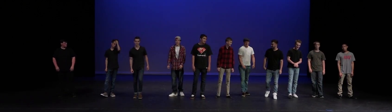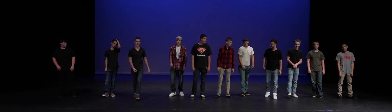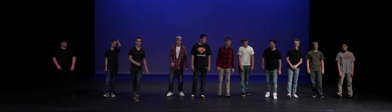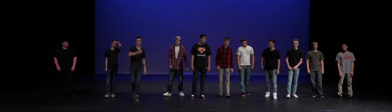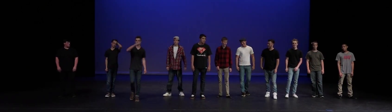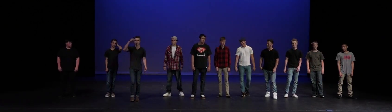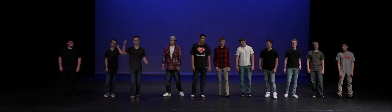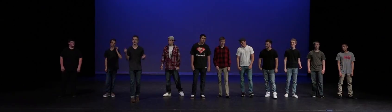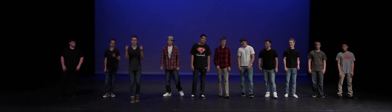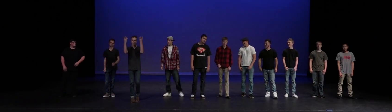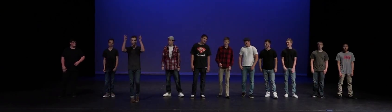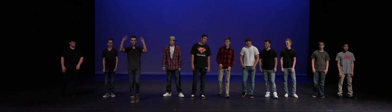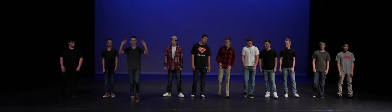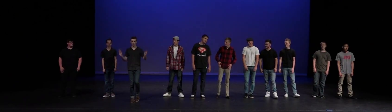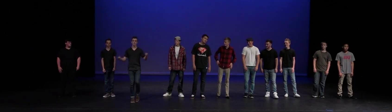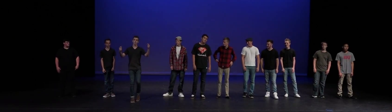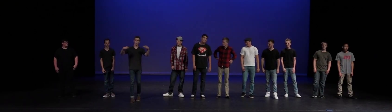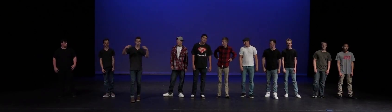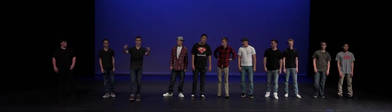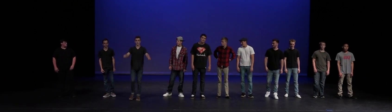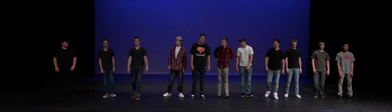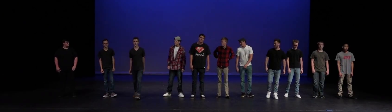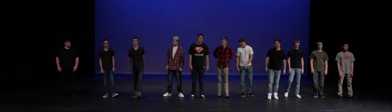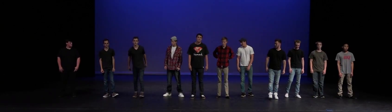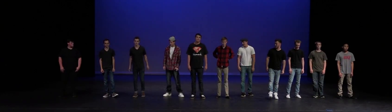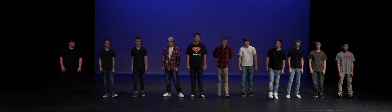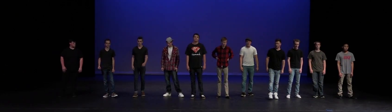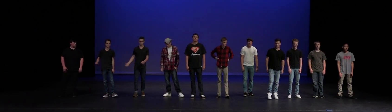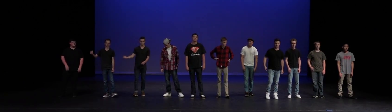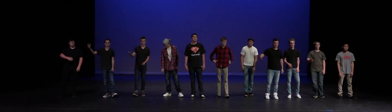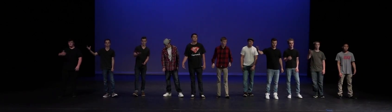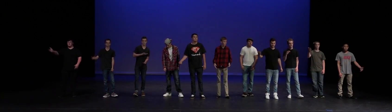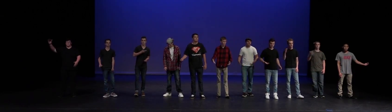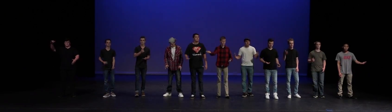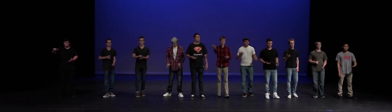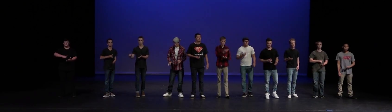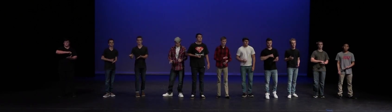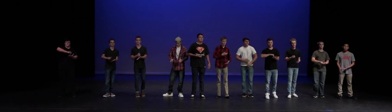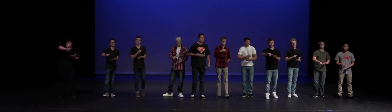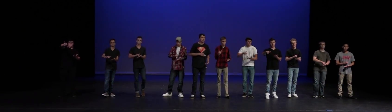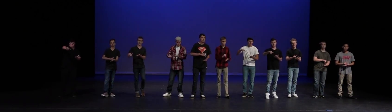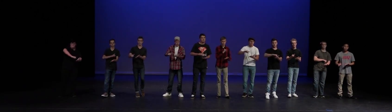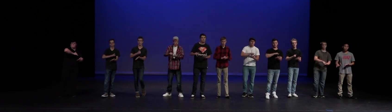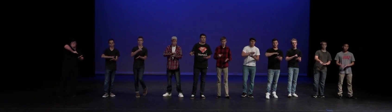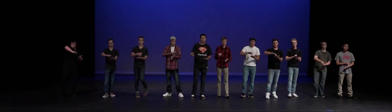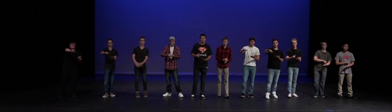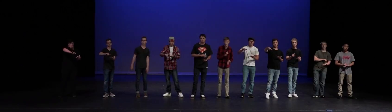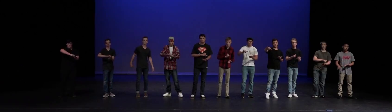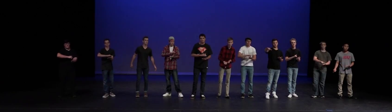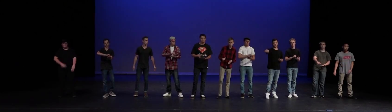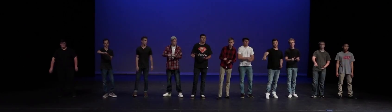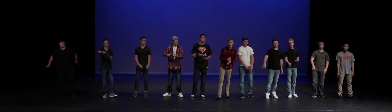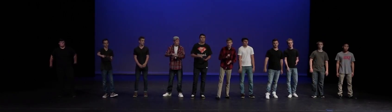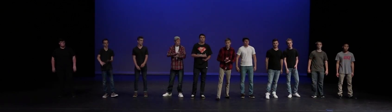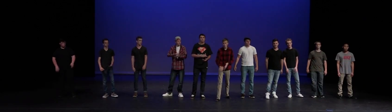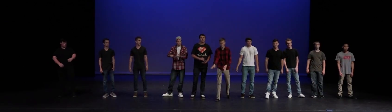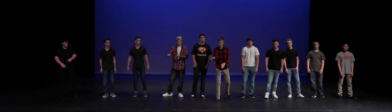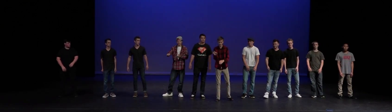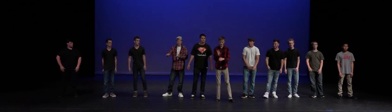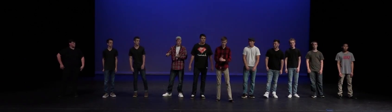Summer states and winters waiting, welcome to New York. Boy ain't